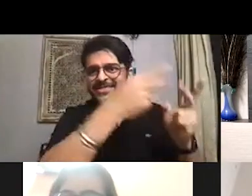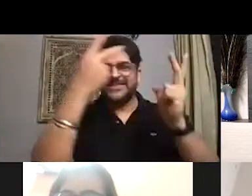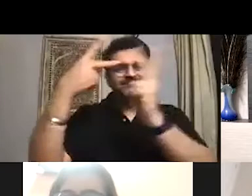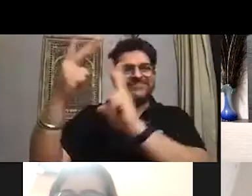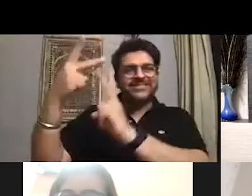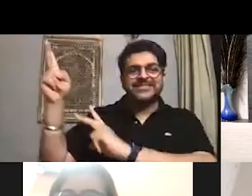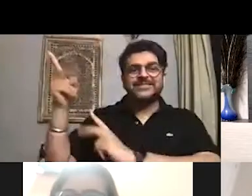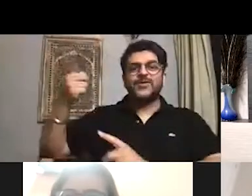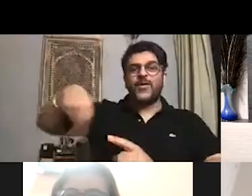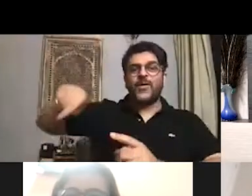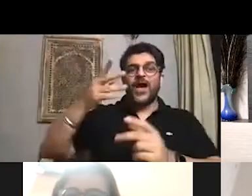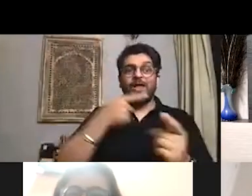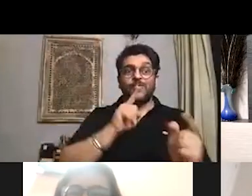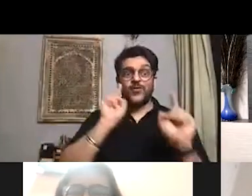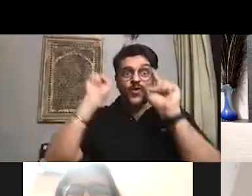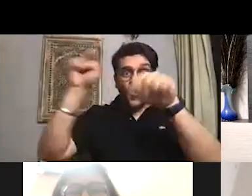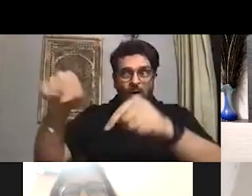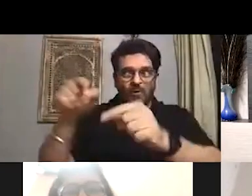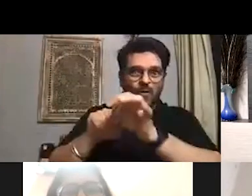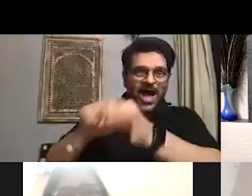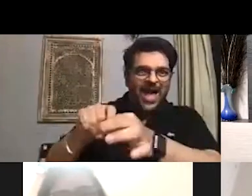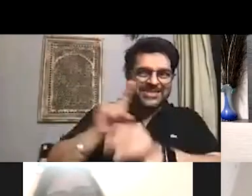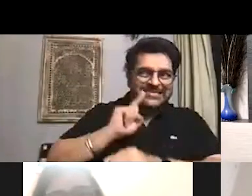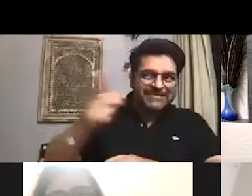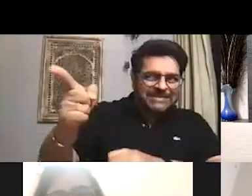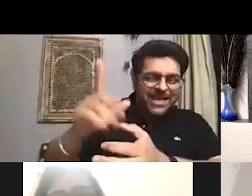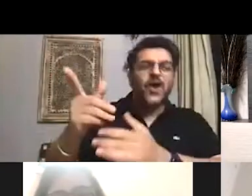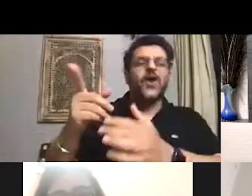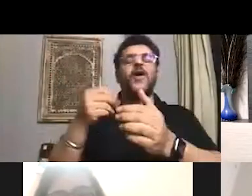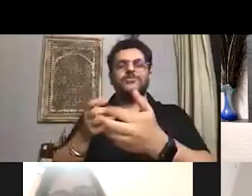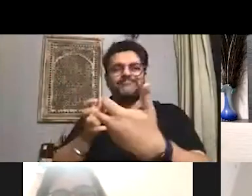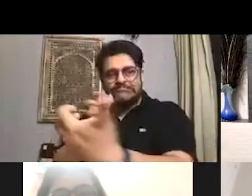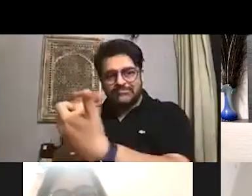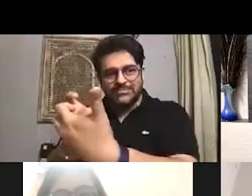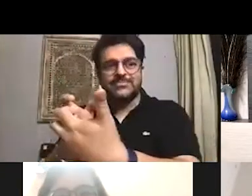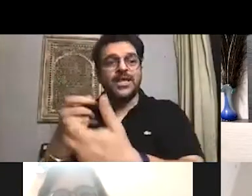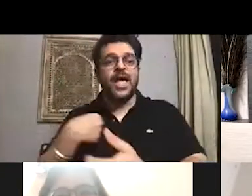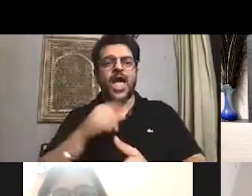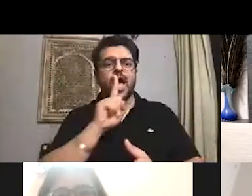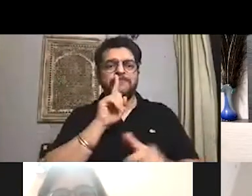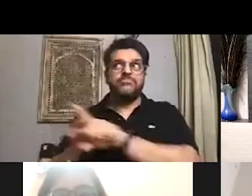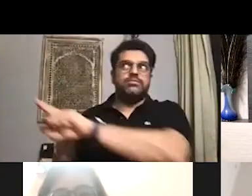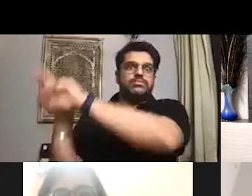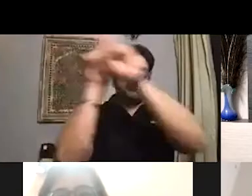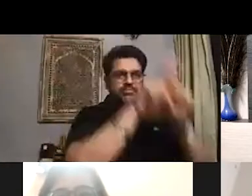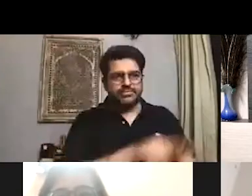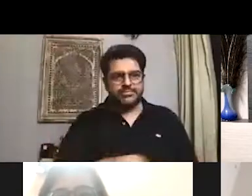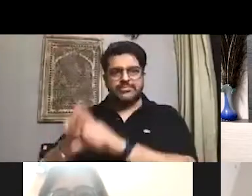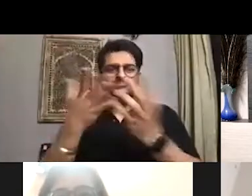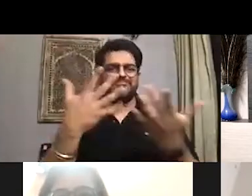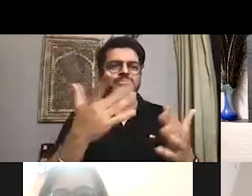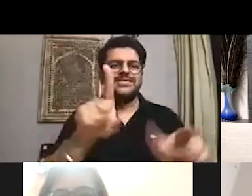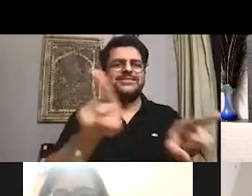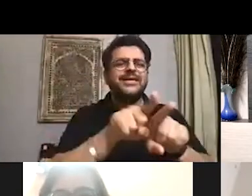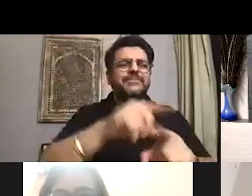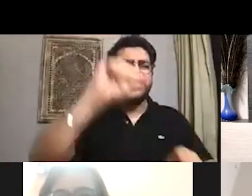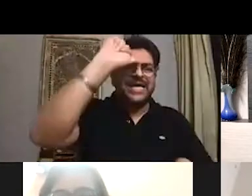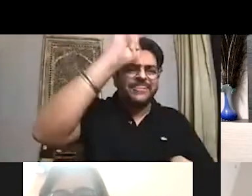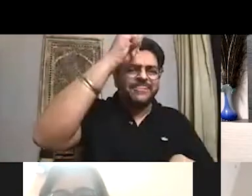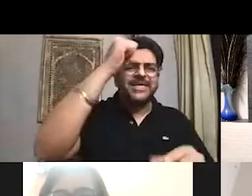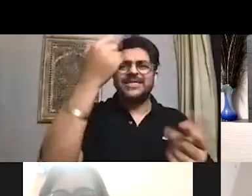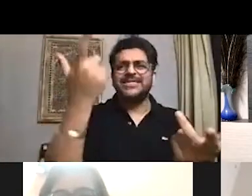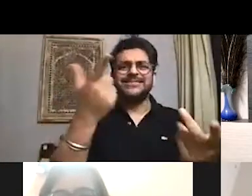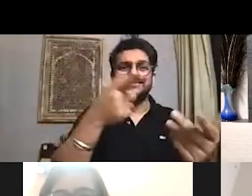not how they sign the weekdays. So it's different for every state. And if I go there, I'll have to, it's not